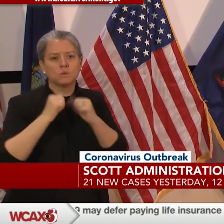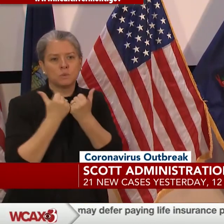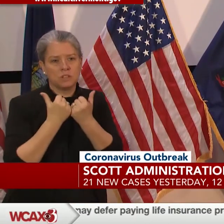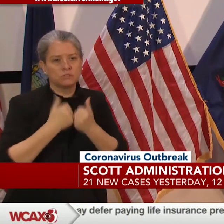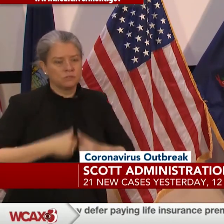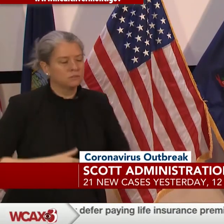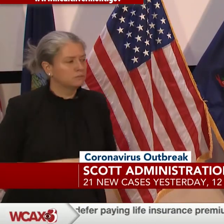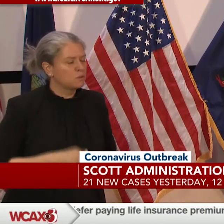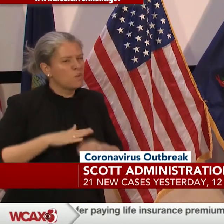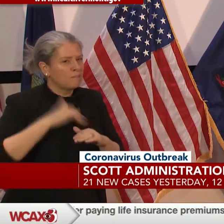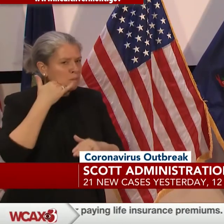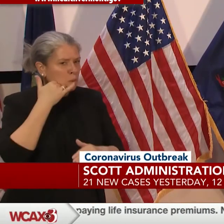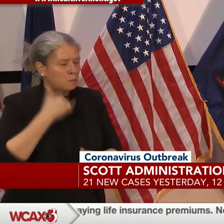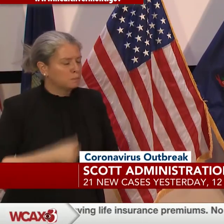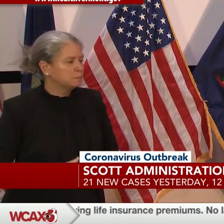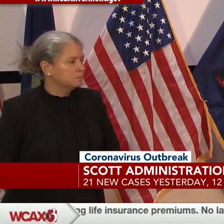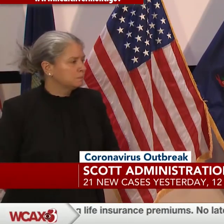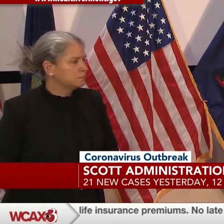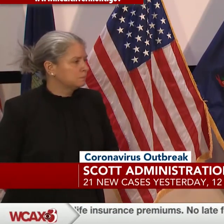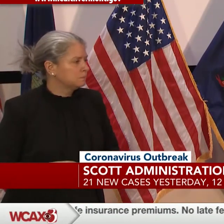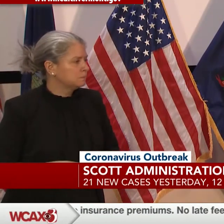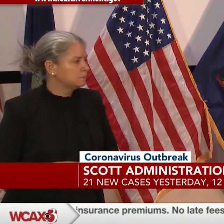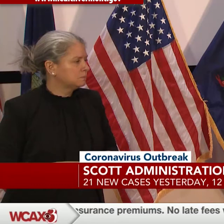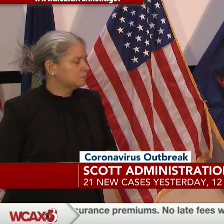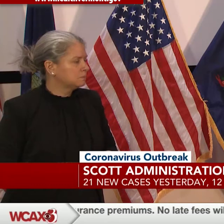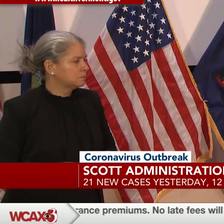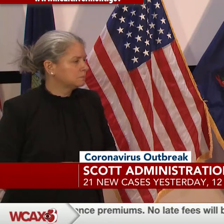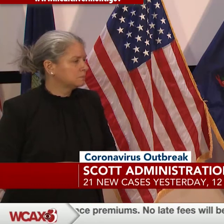Star six to unmute, Mike.